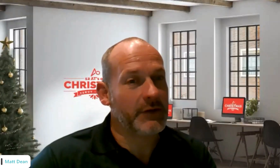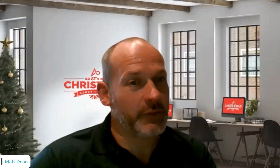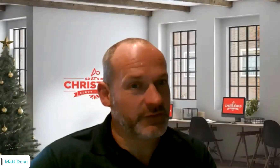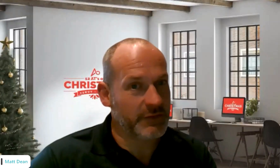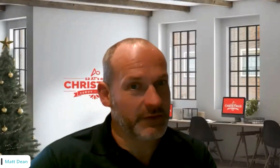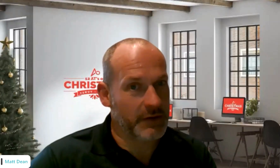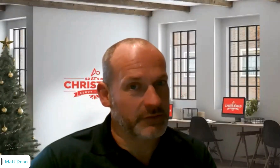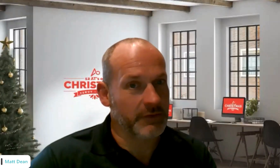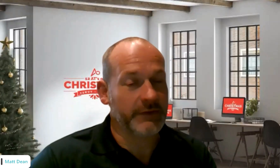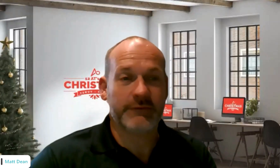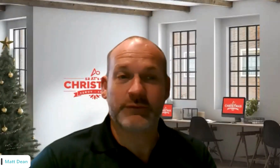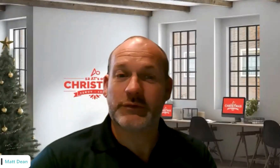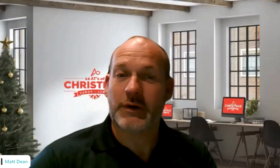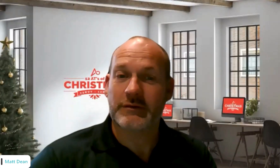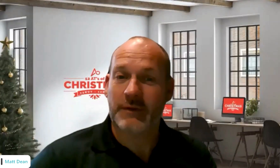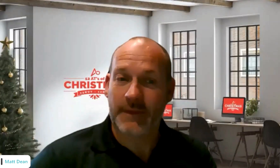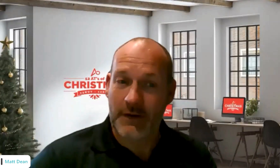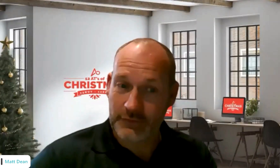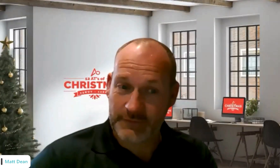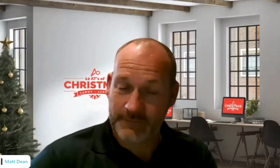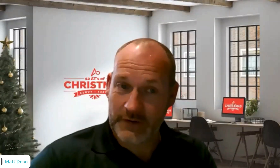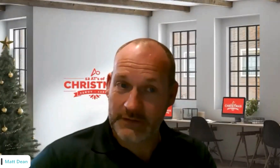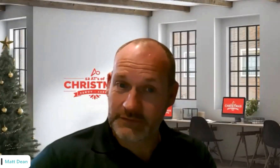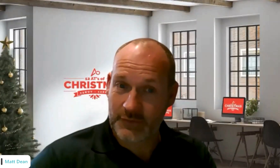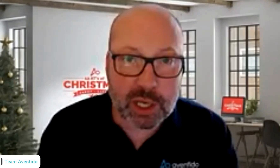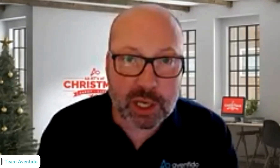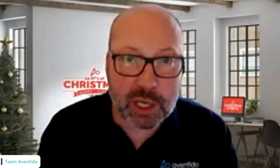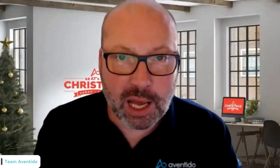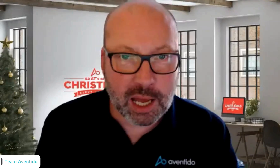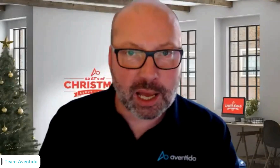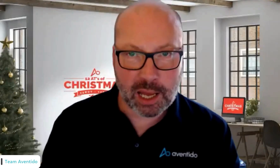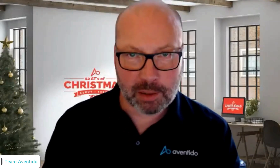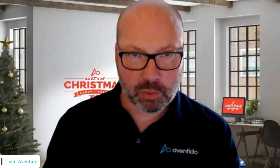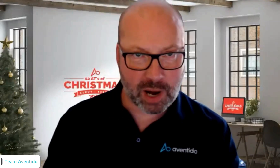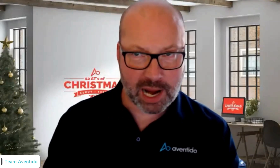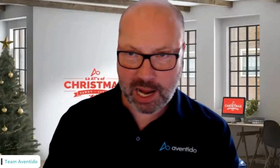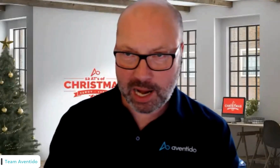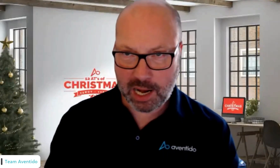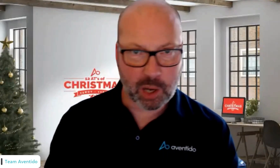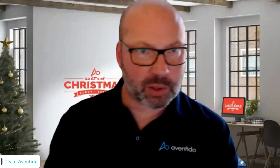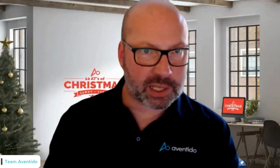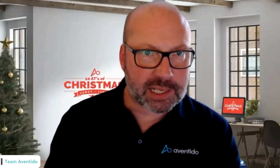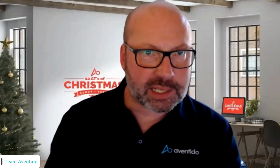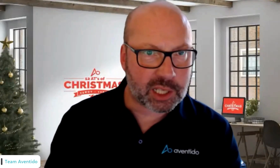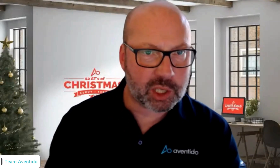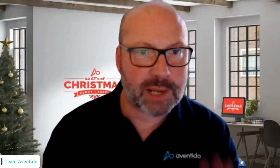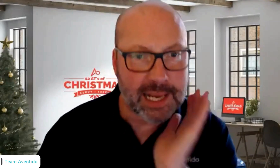question and answer. I don't know if you want to answer those first. Where? Oh, then the queue. Yeah,